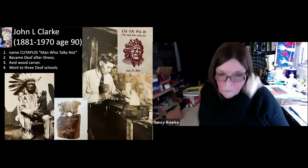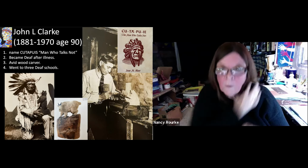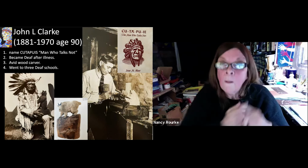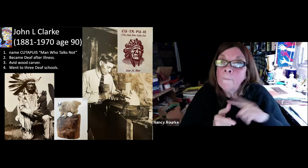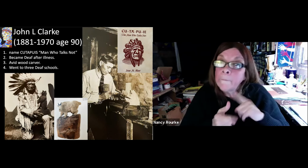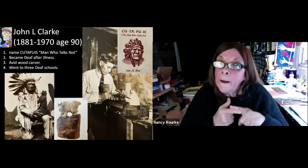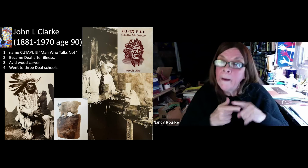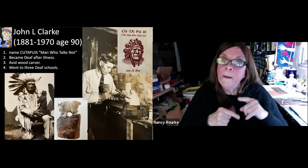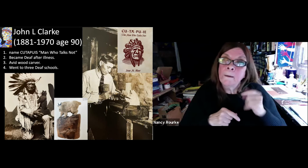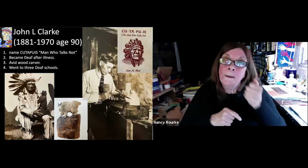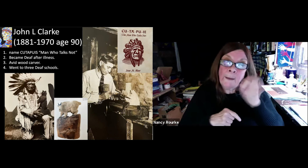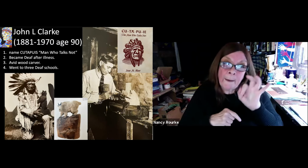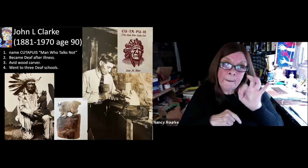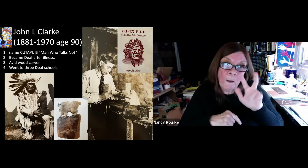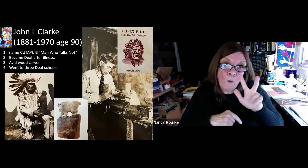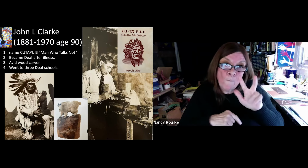amount of time.